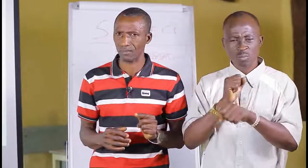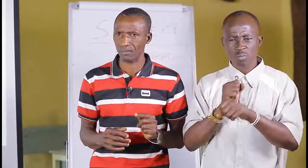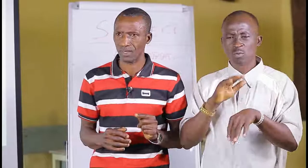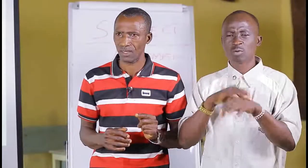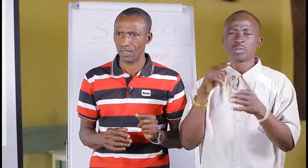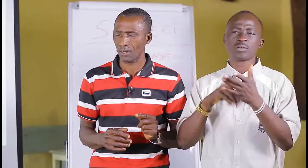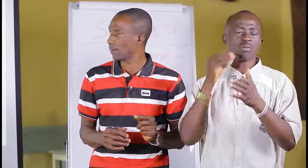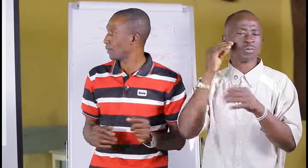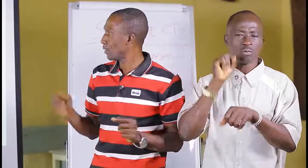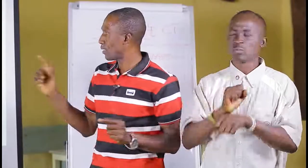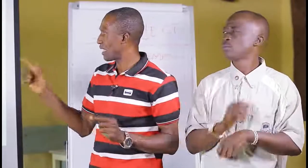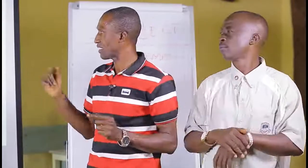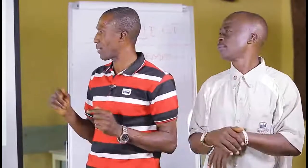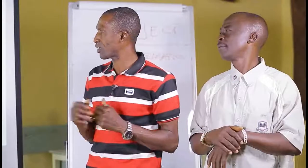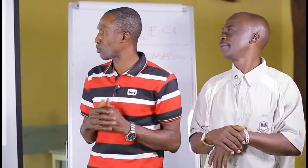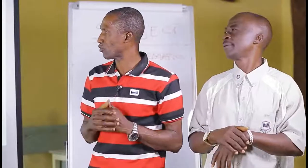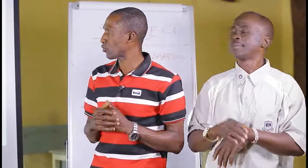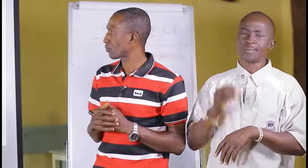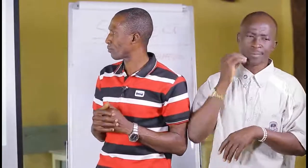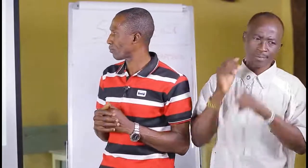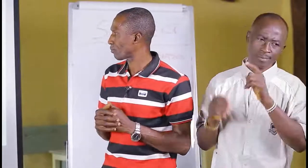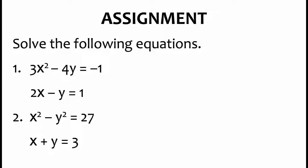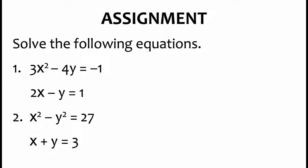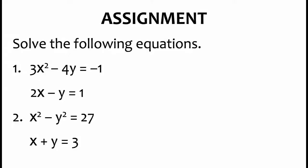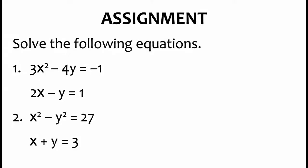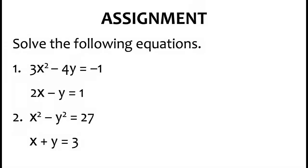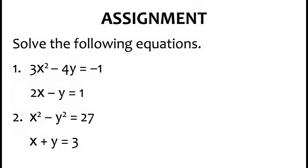assignment. The assignment goes: